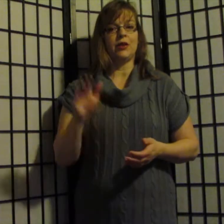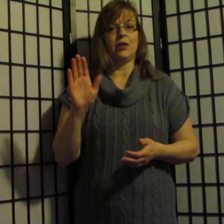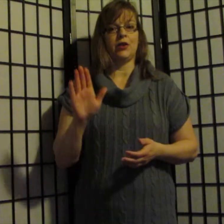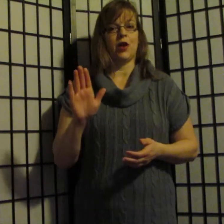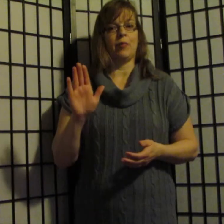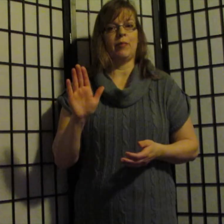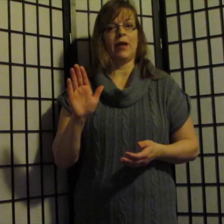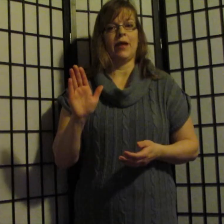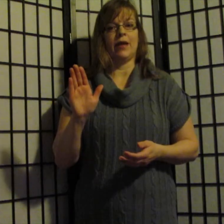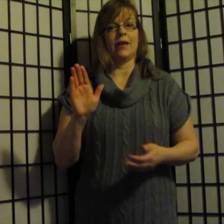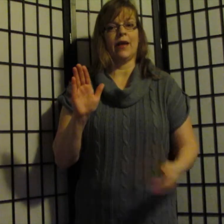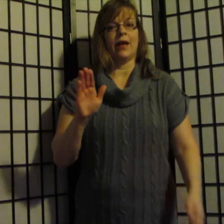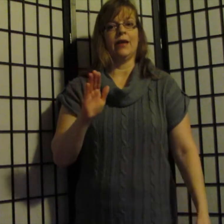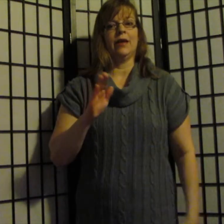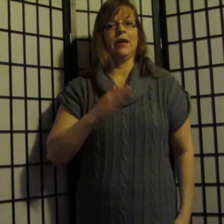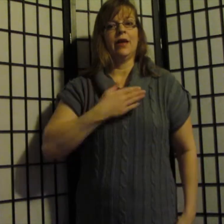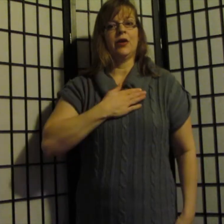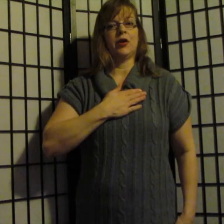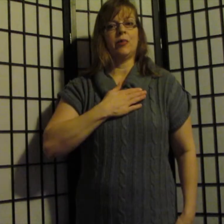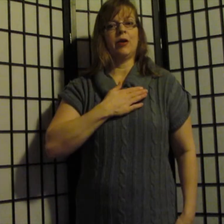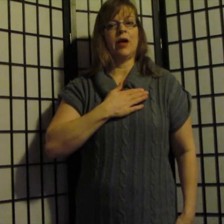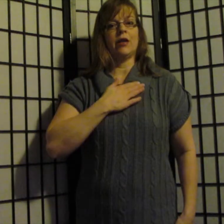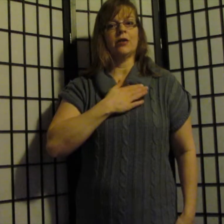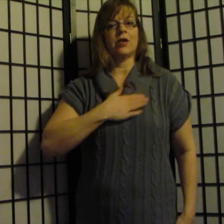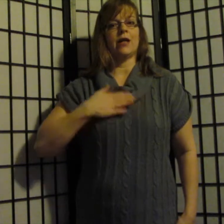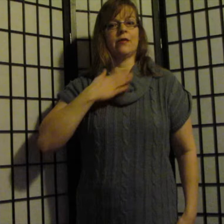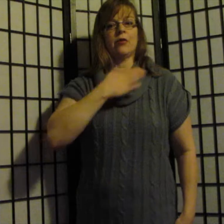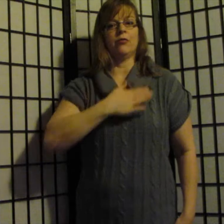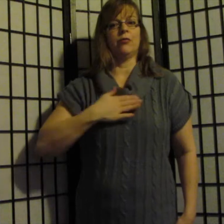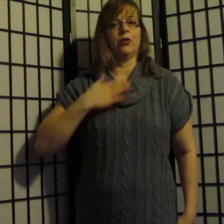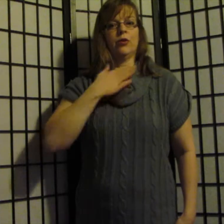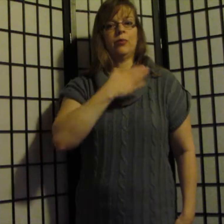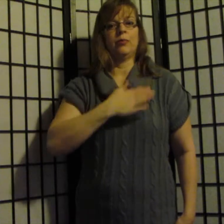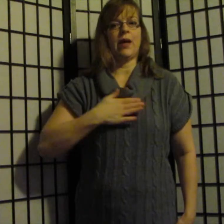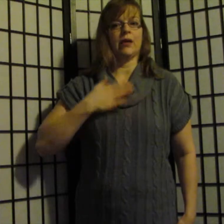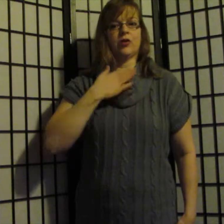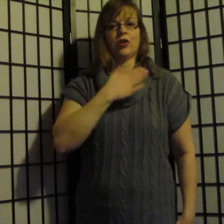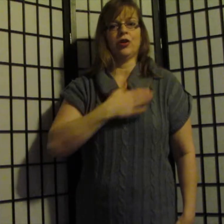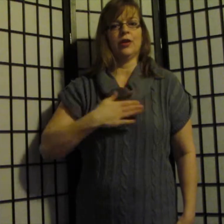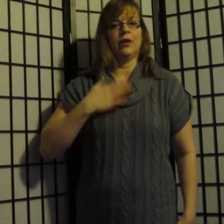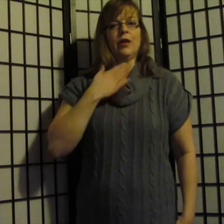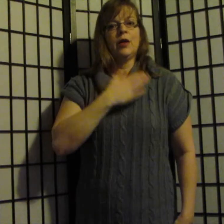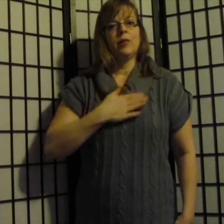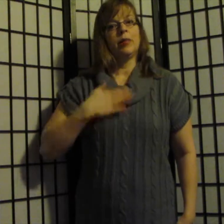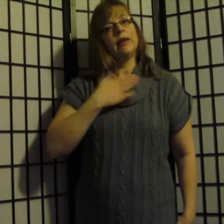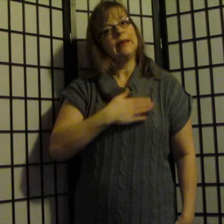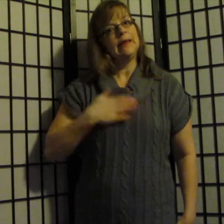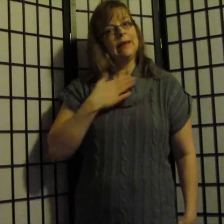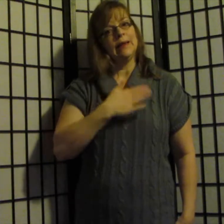need your open blade hand again. You're going to put it on your chest and make a circle.